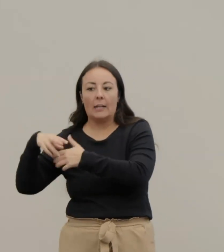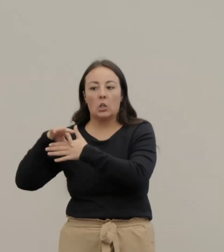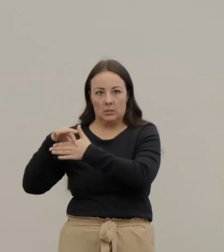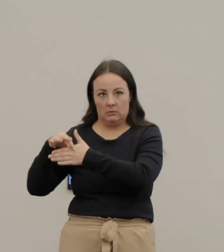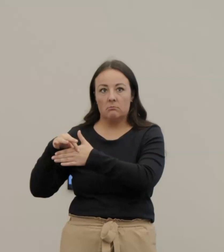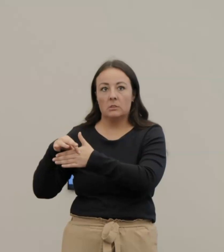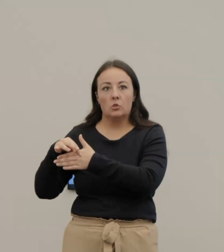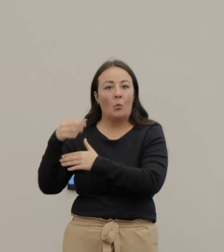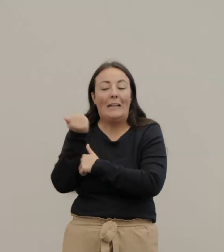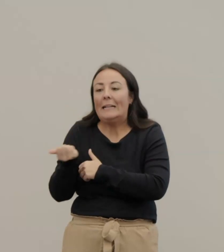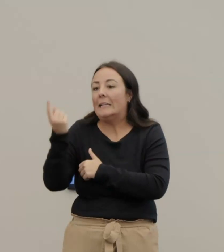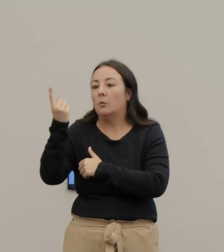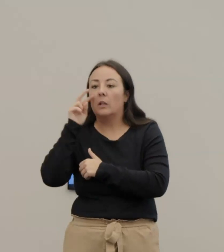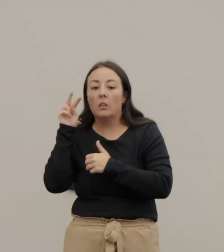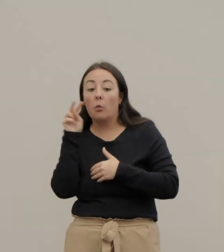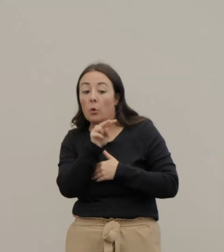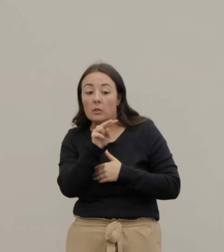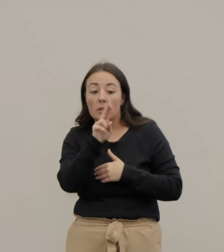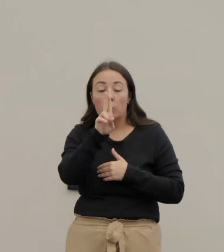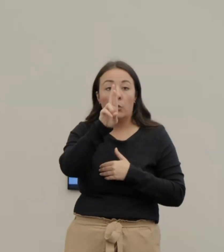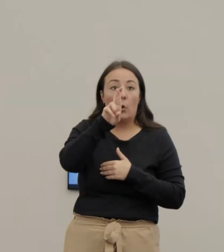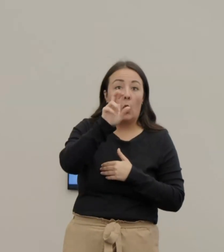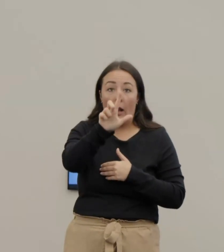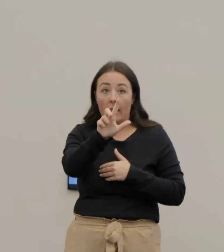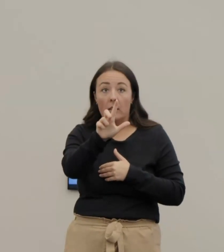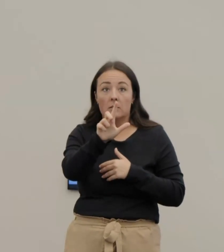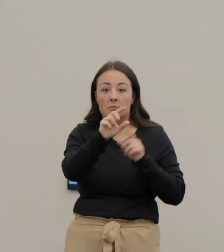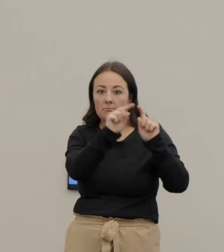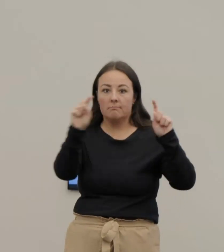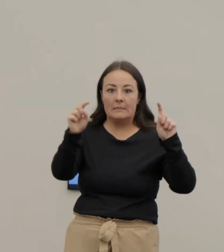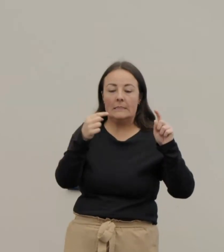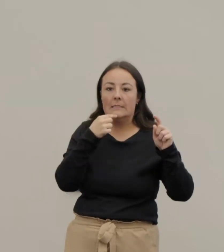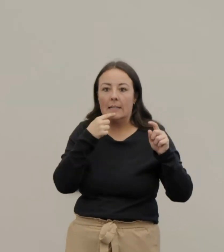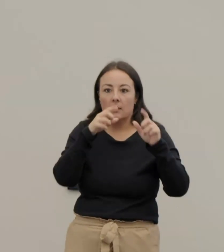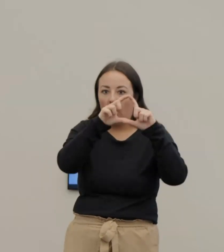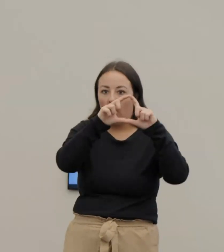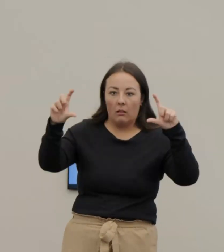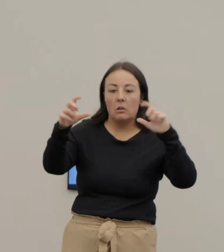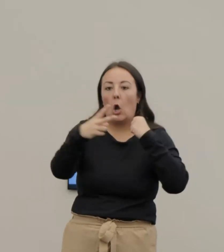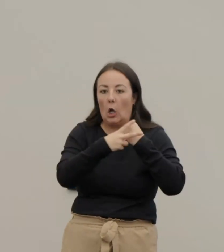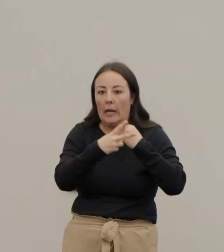URL string knows that there's archive in that URL. Easiest way to do it.